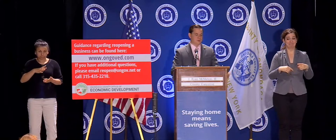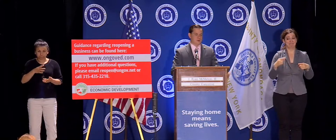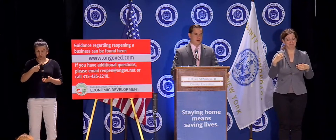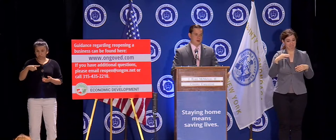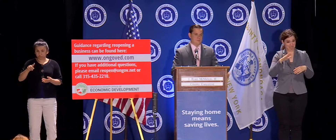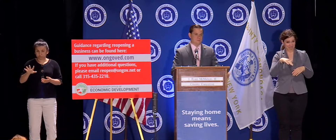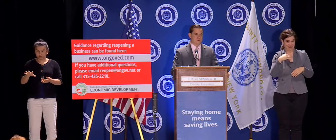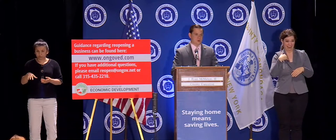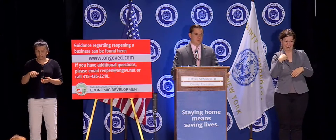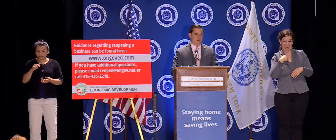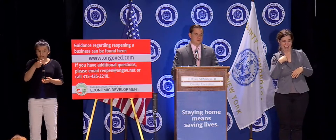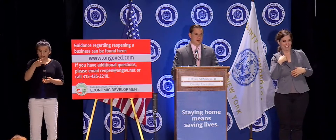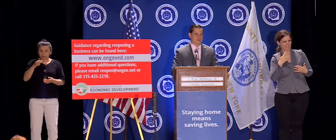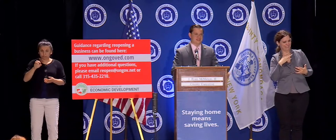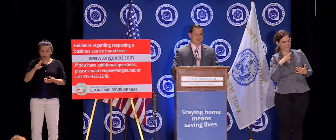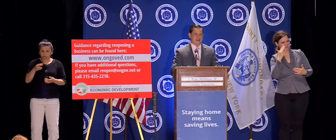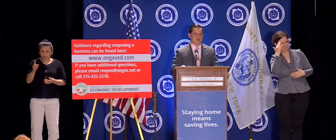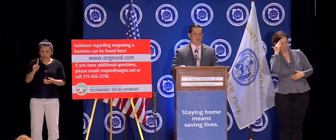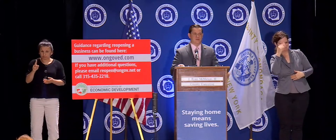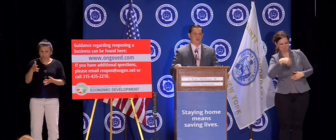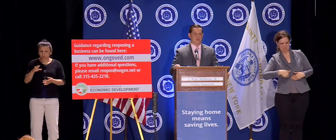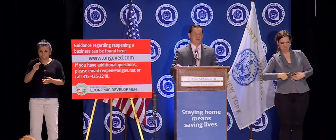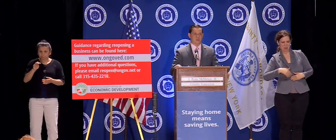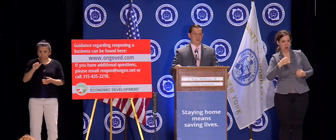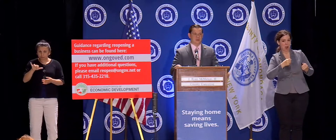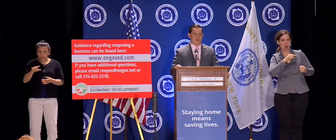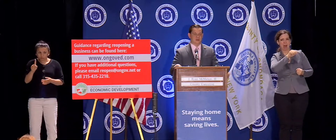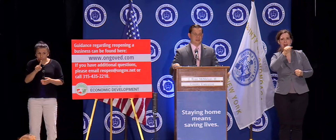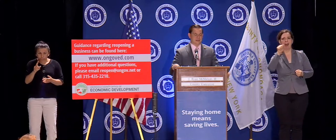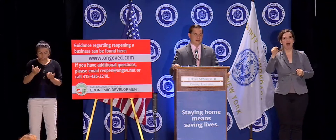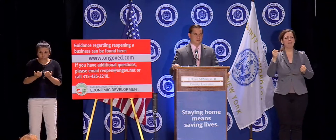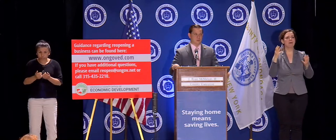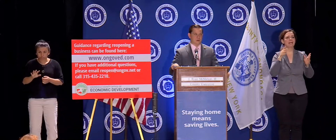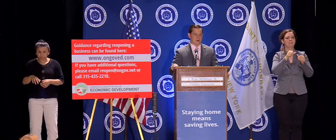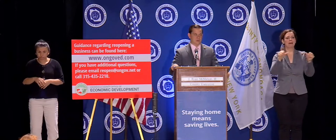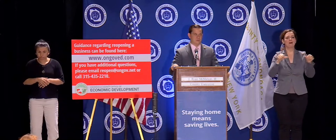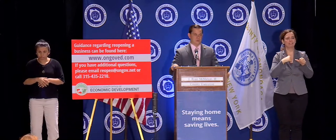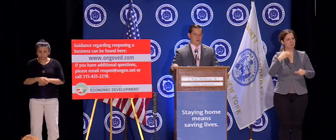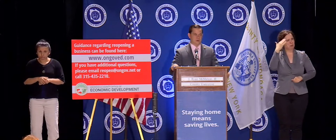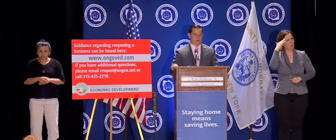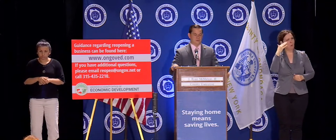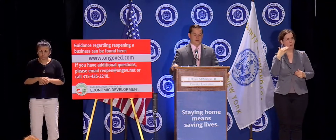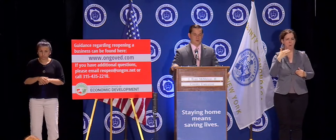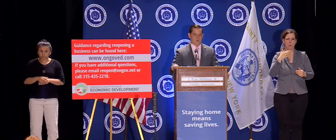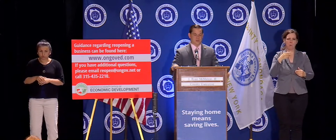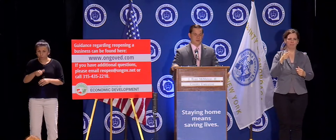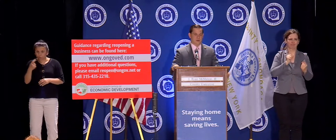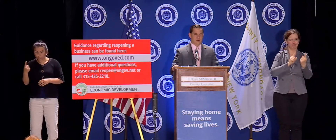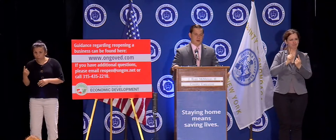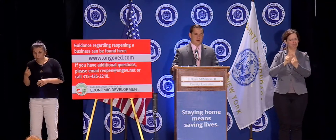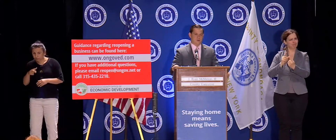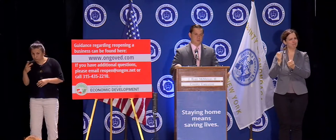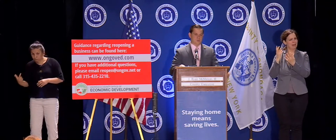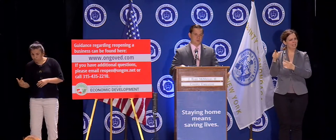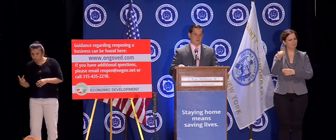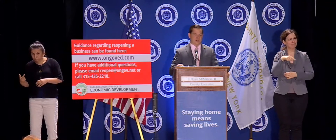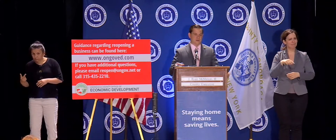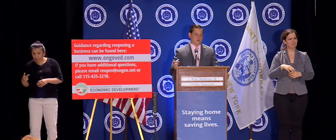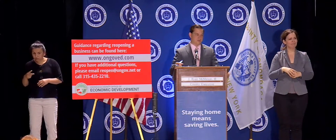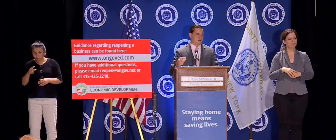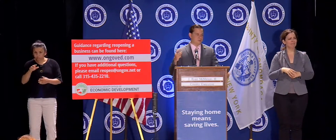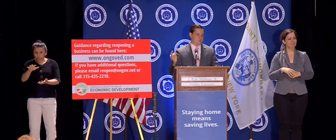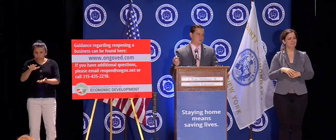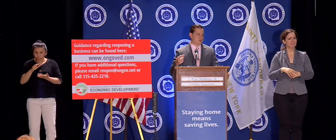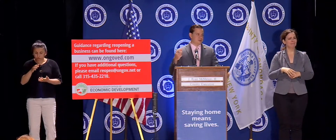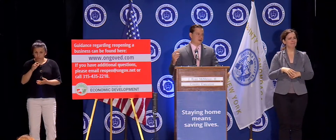good. So we expect, I think we have a payment coming in either late next week or early the following week, which will be